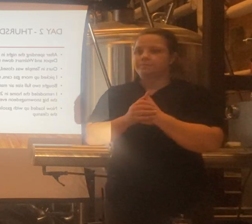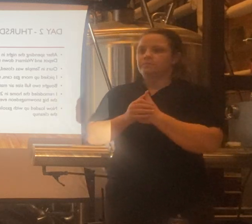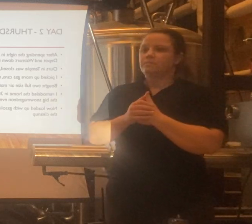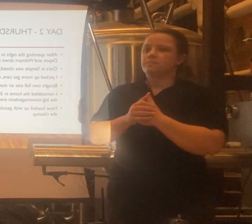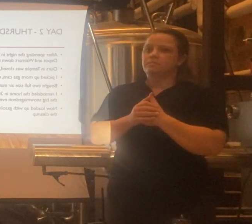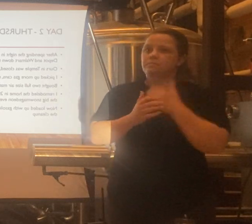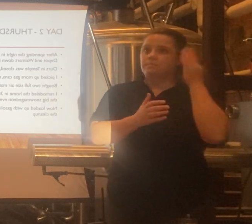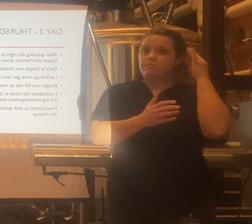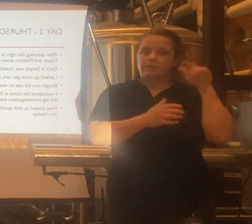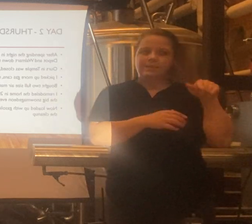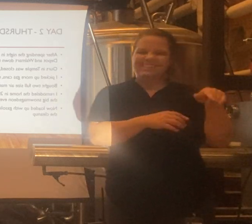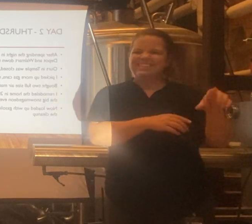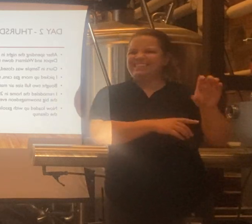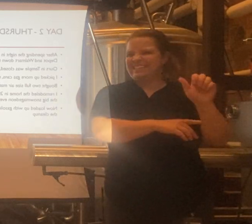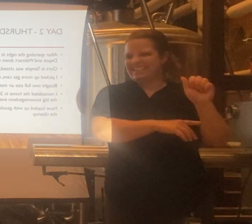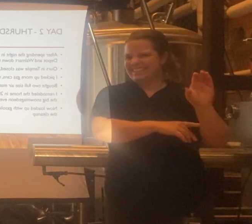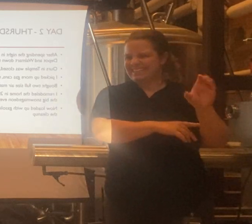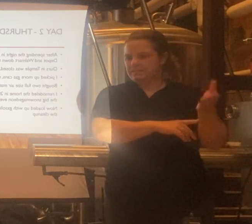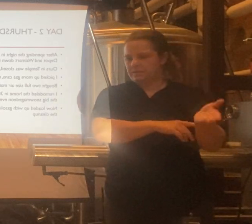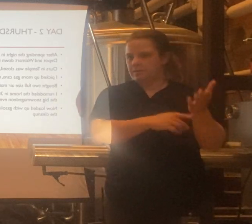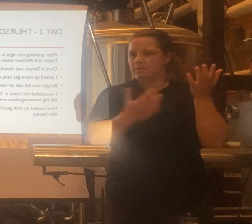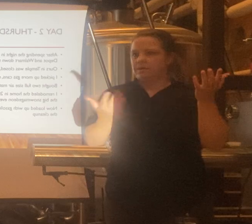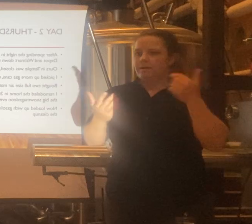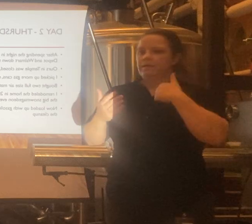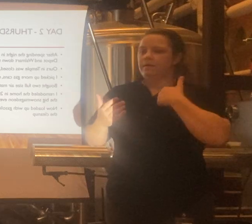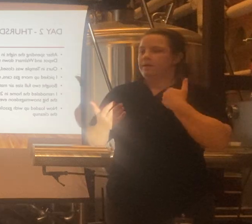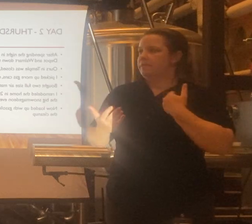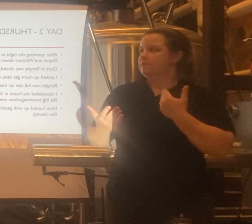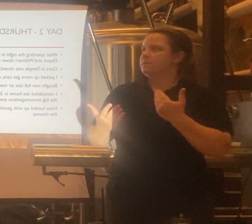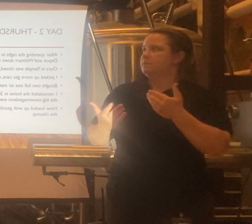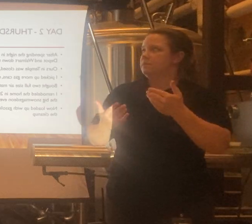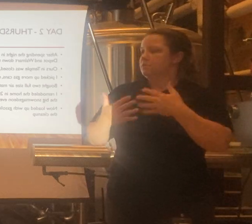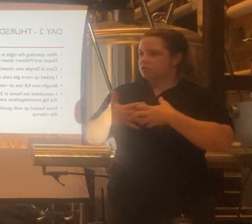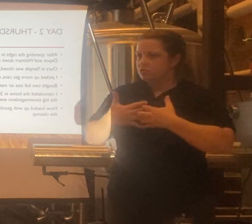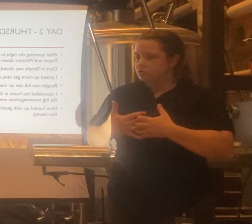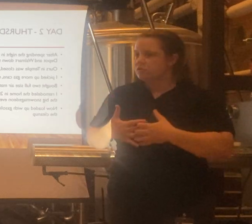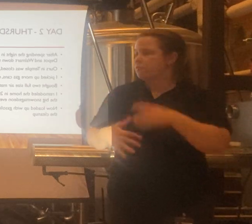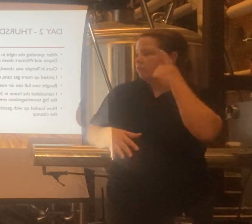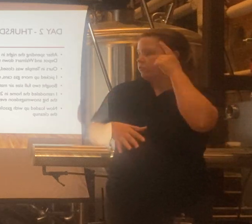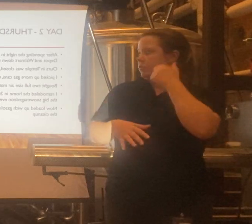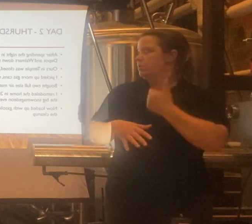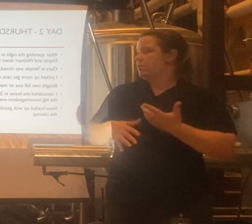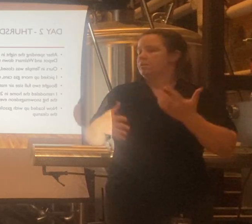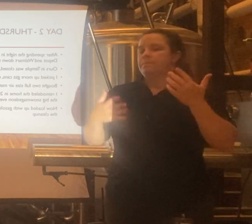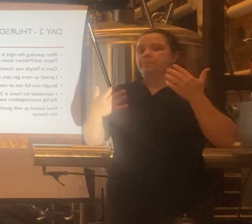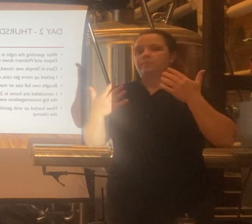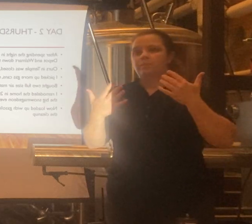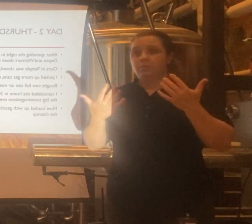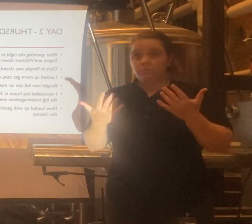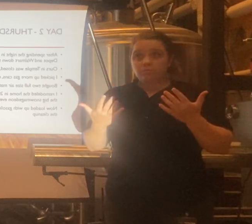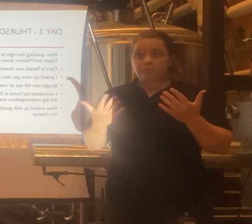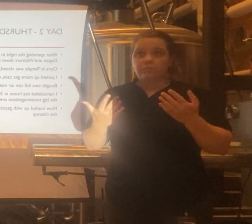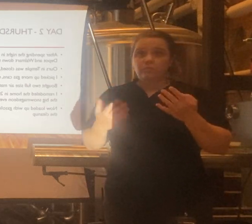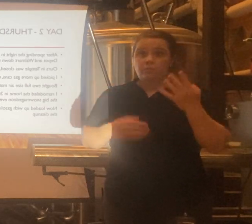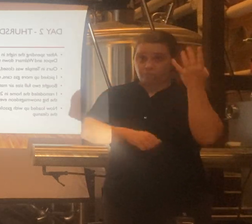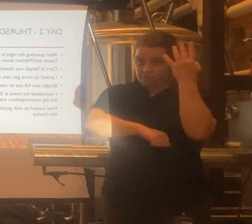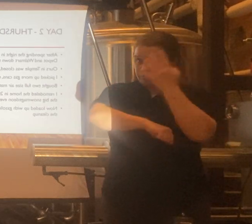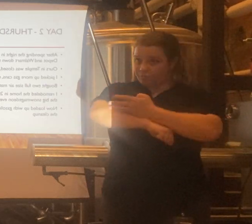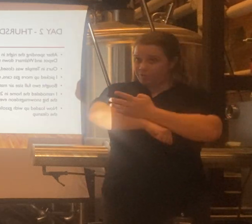then of course I added a generator port, and so that would allow me to then plug in the thing. But again, 4 days is a pretty long